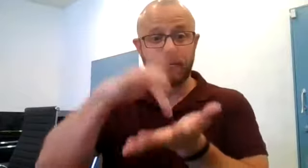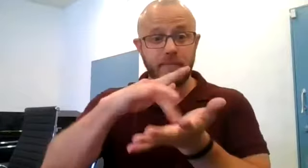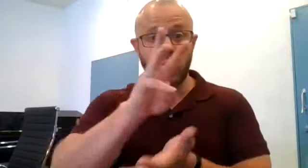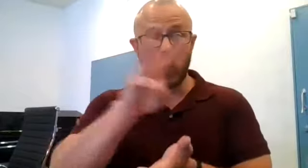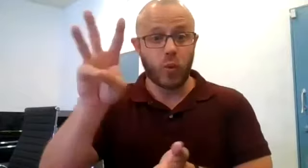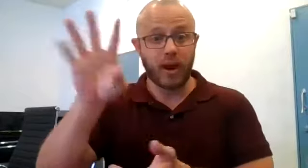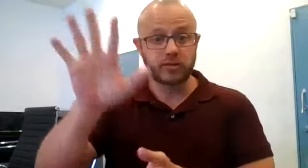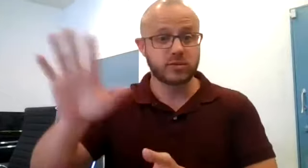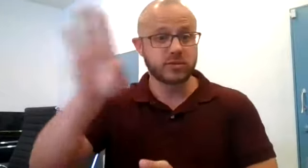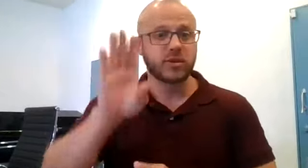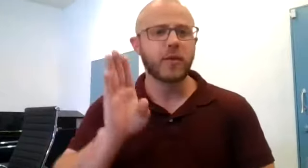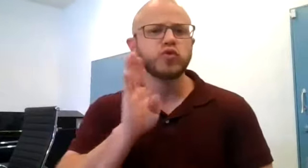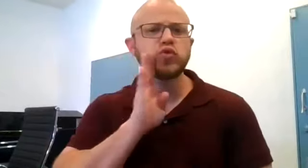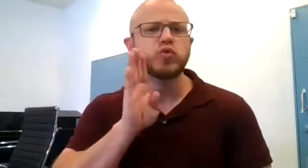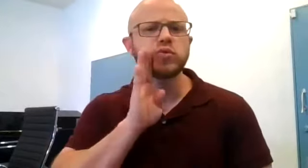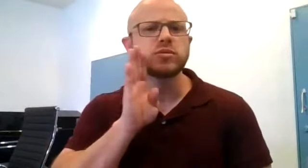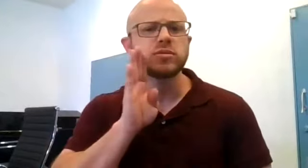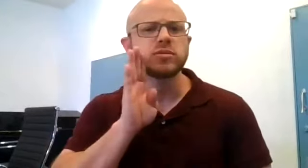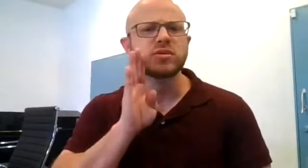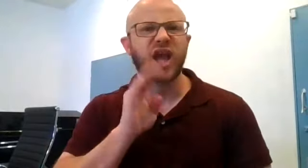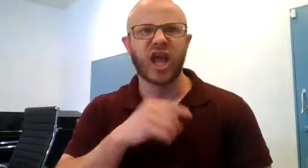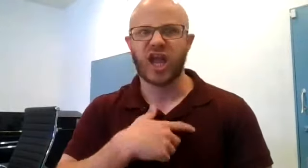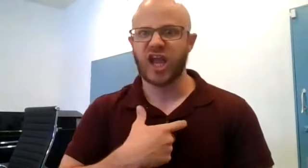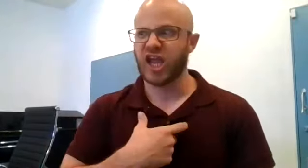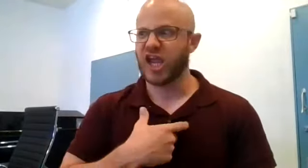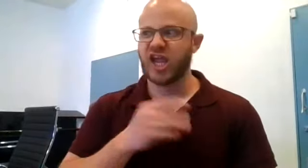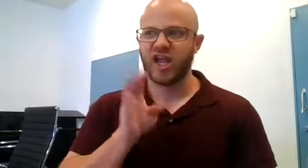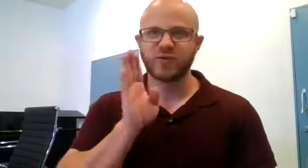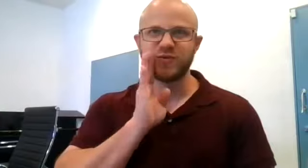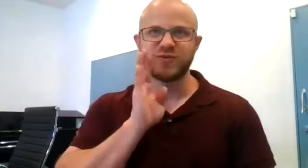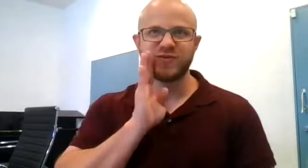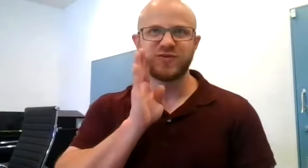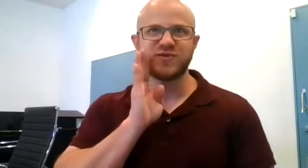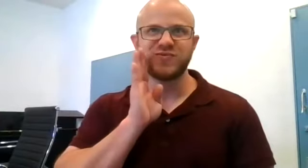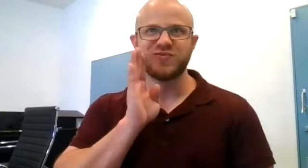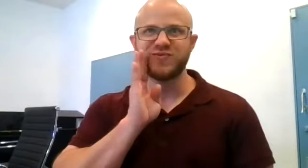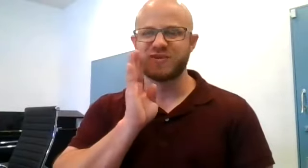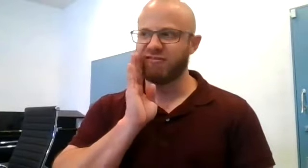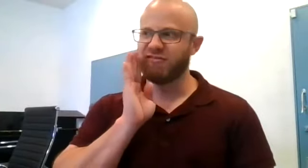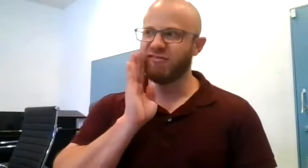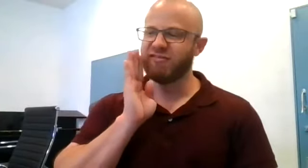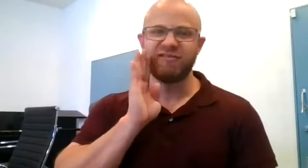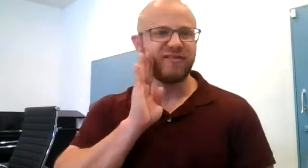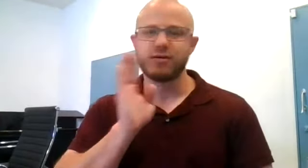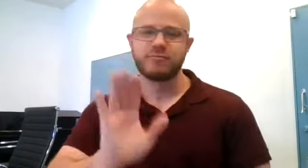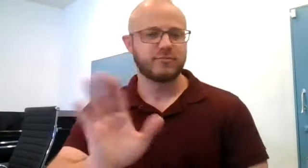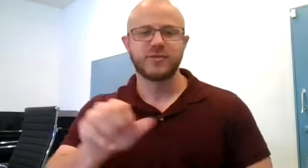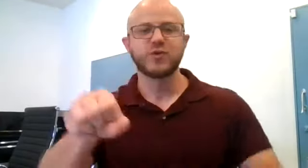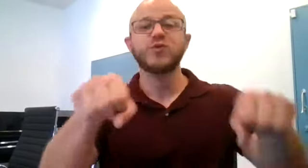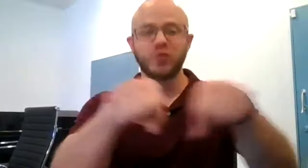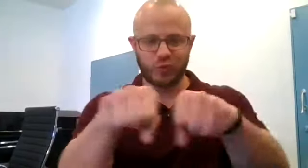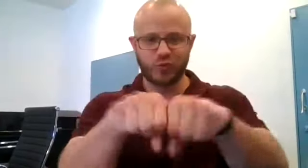I've seen some in the Midwest area do shoes. I was like, shoes? Where'd you get that from? But